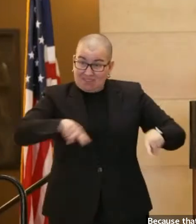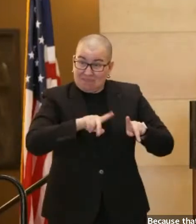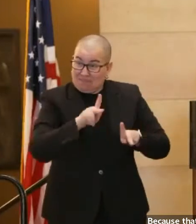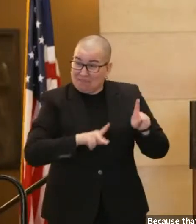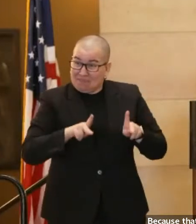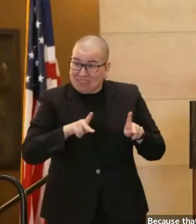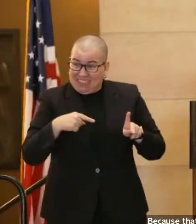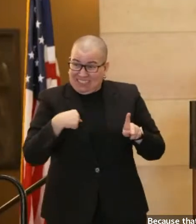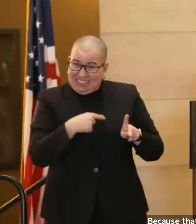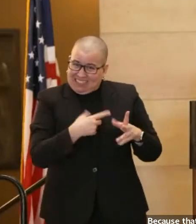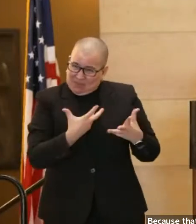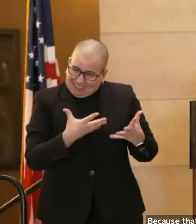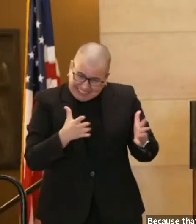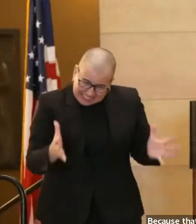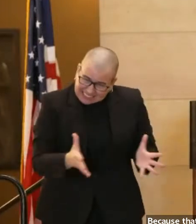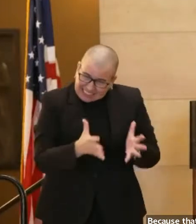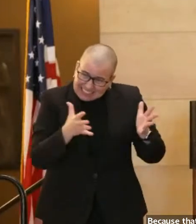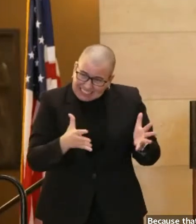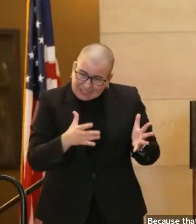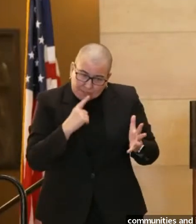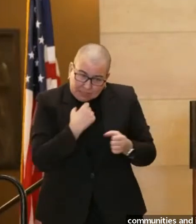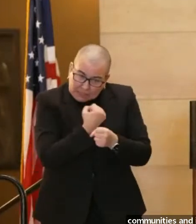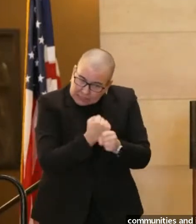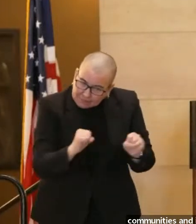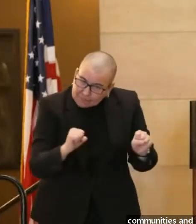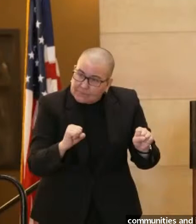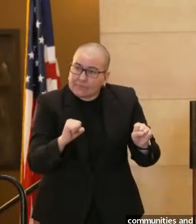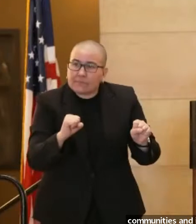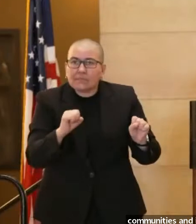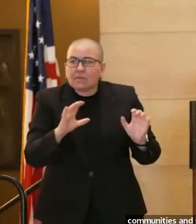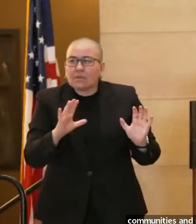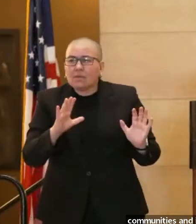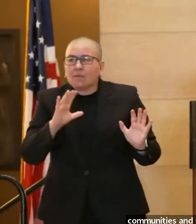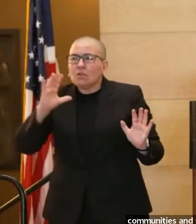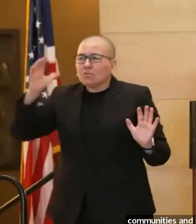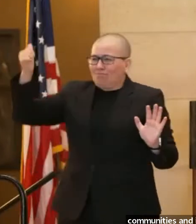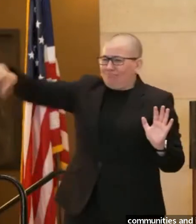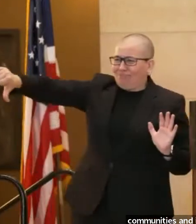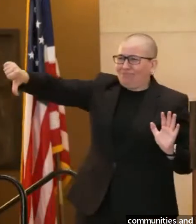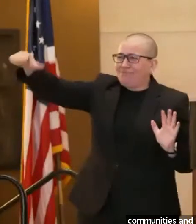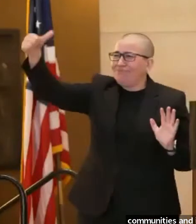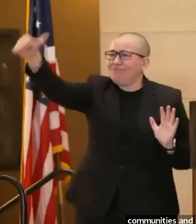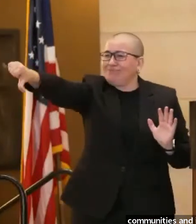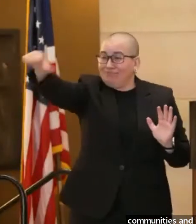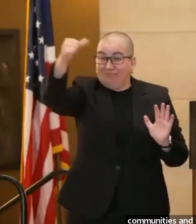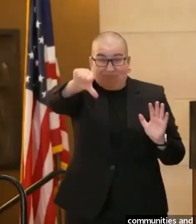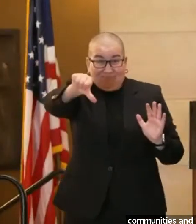safe. So reject it, reject it, reject it.